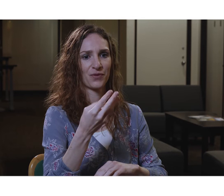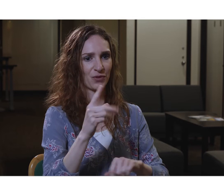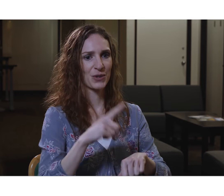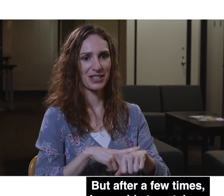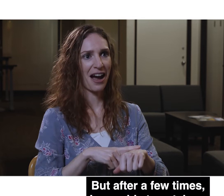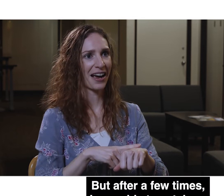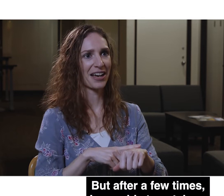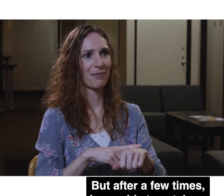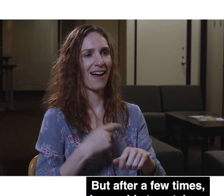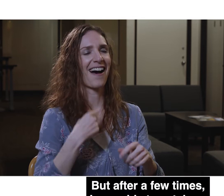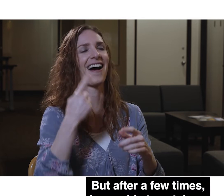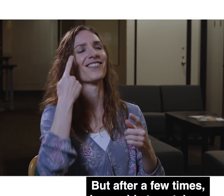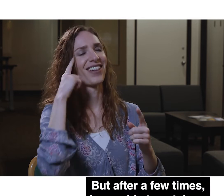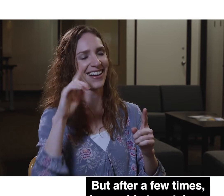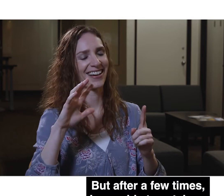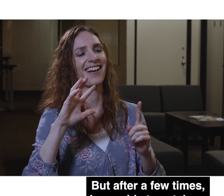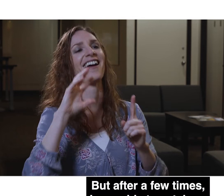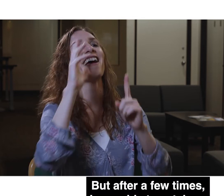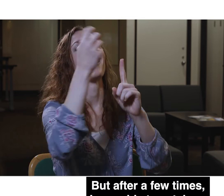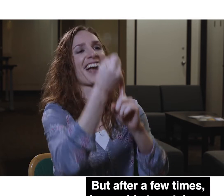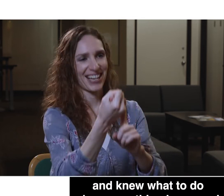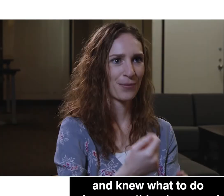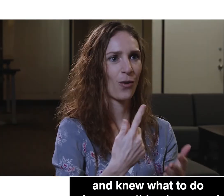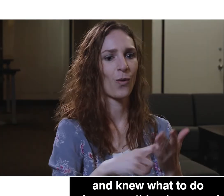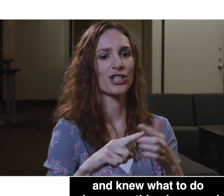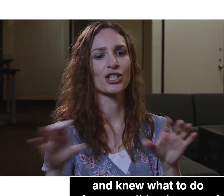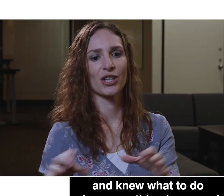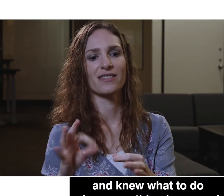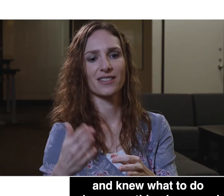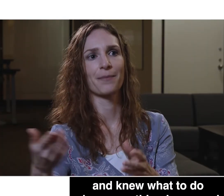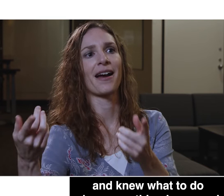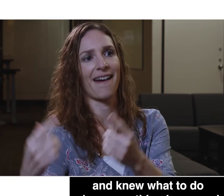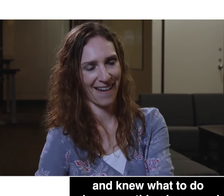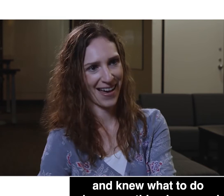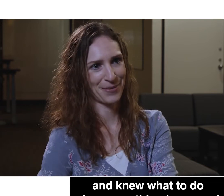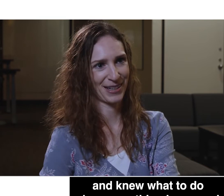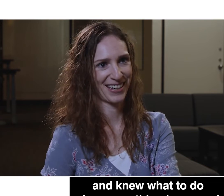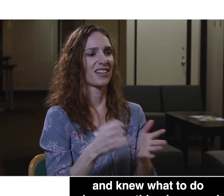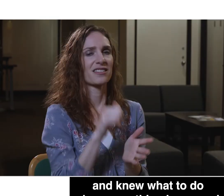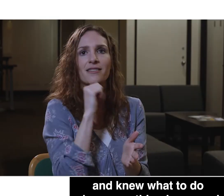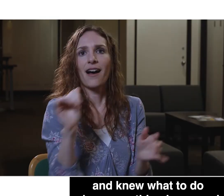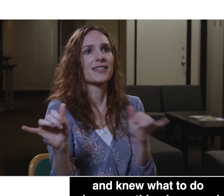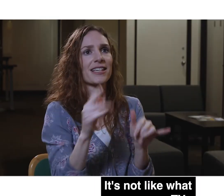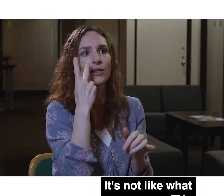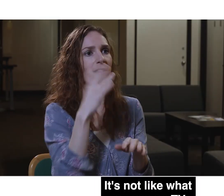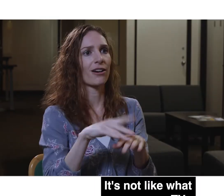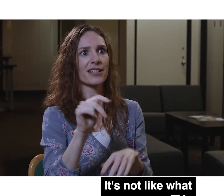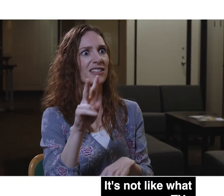But after a few times, I was able to catch on and knew what to do when something happened. It's not like what you see